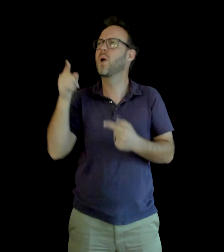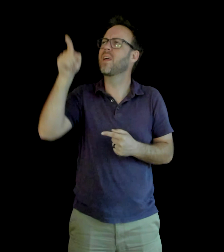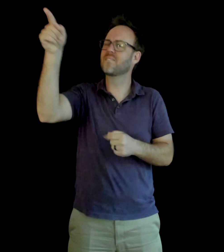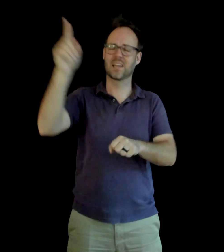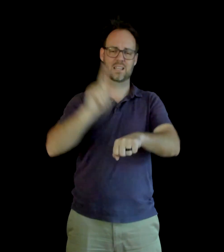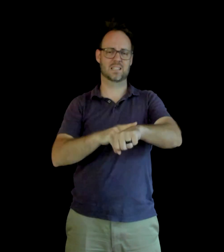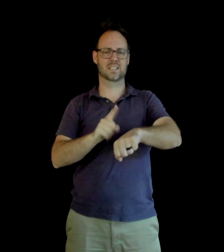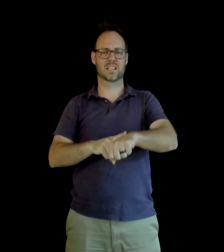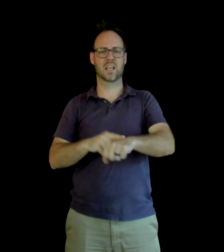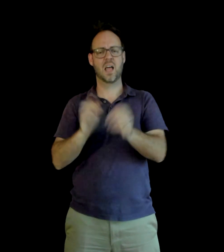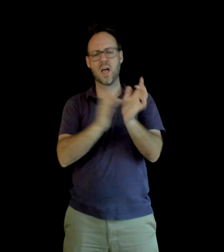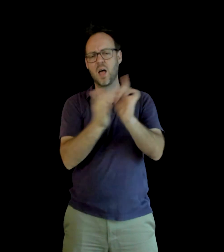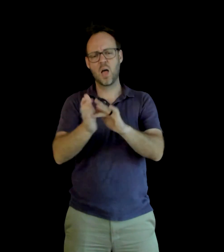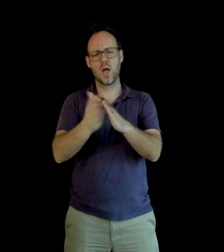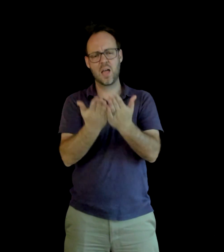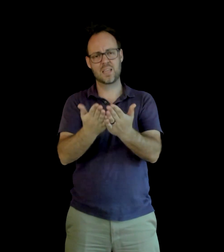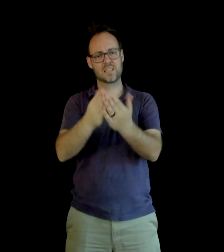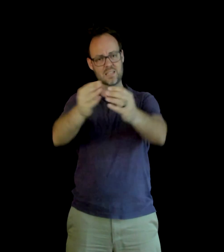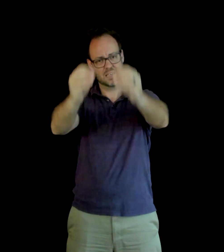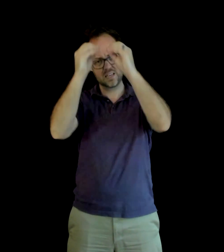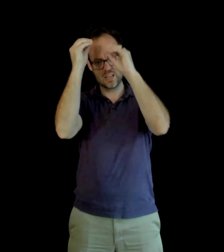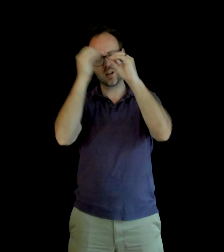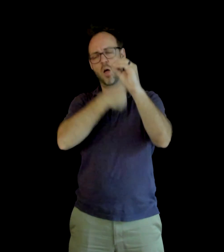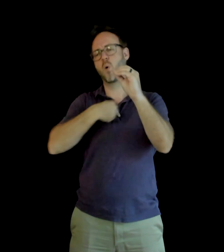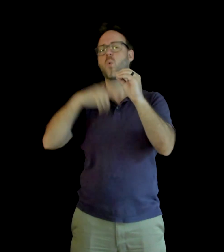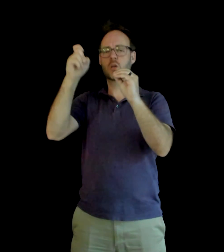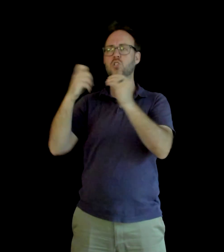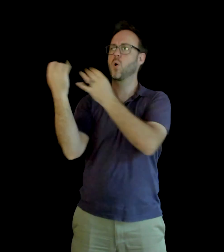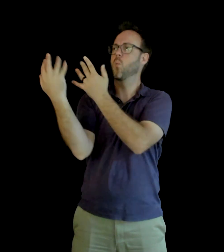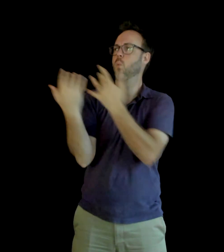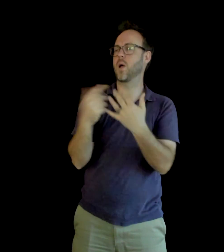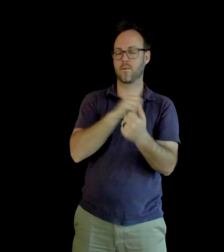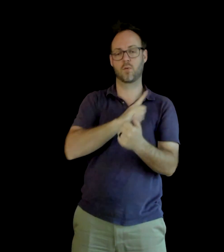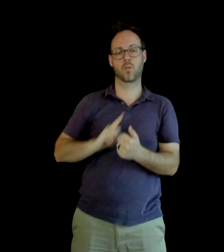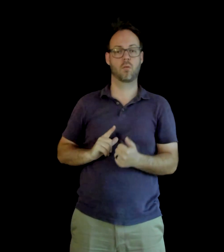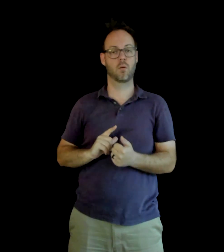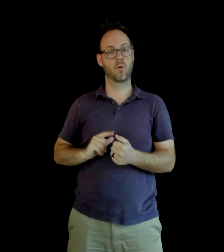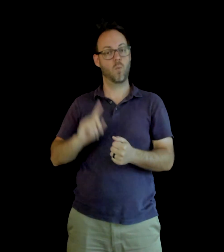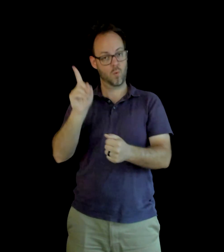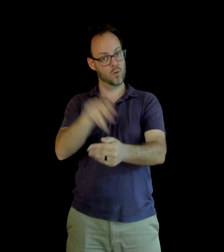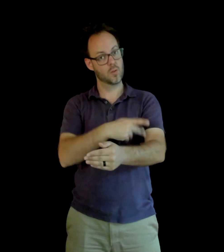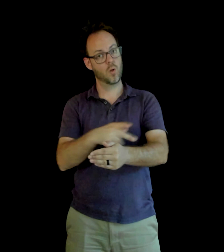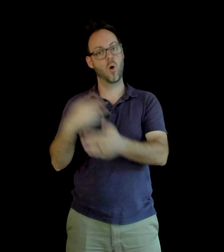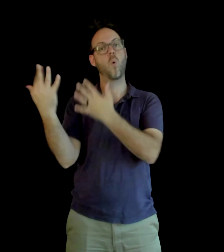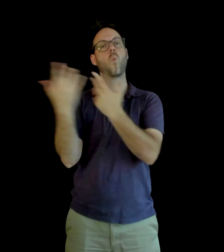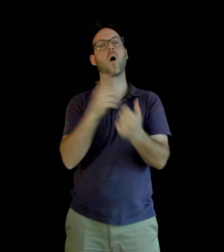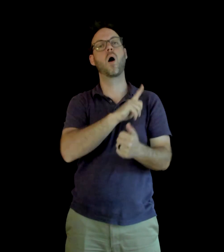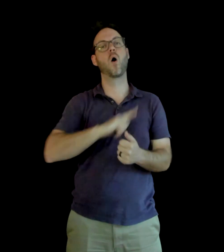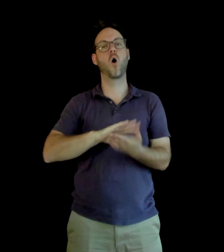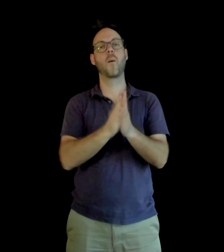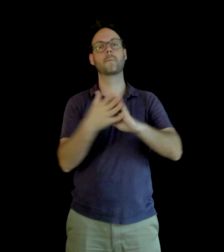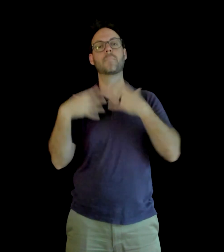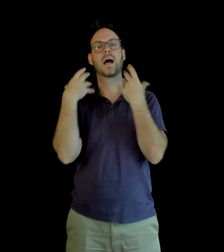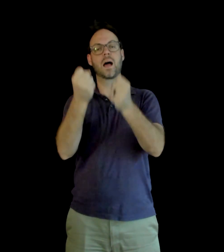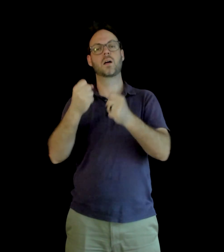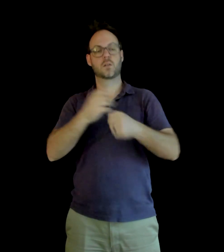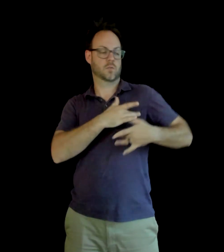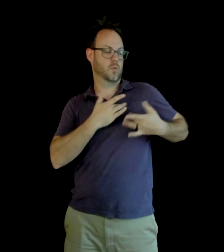timing. Scripture teaches us that we are to wait for the Lord. Remember, one of the Psalms says, wait for the Lord, be